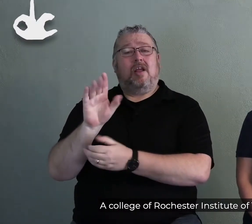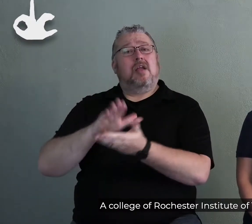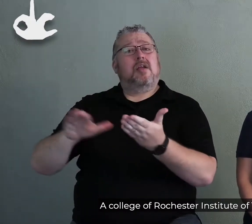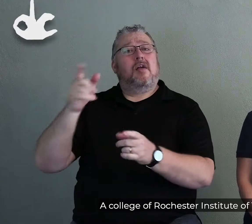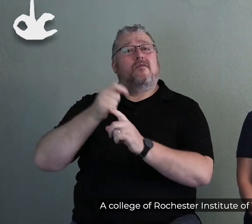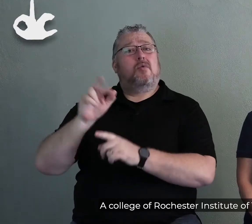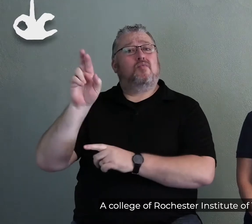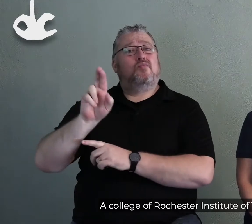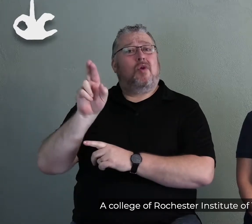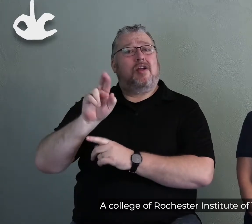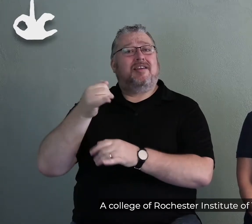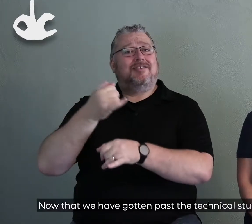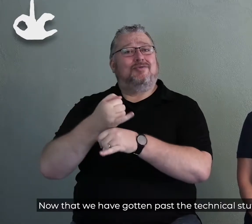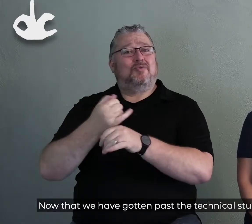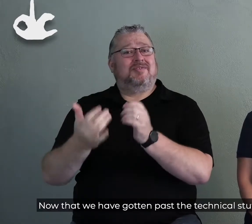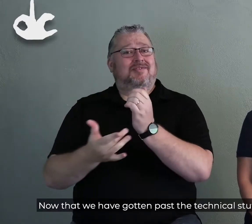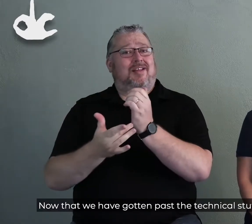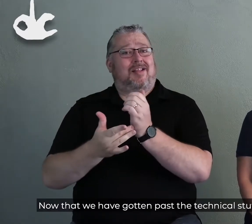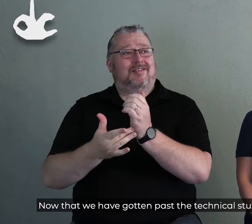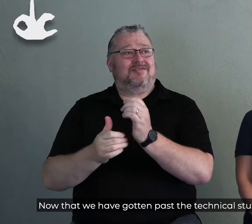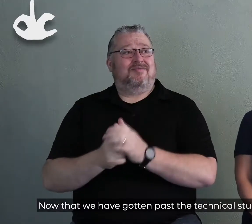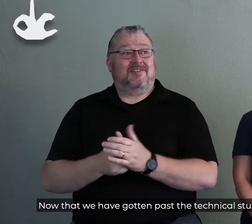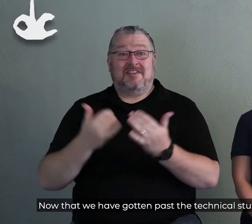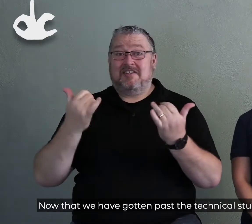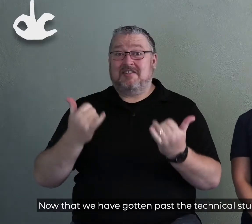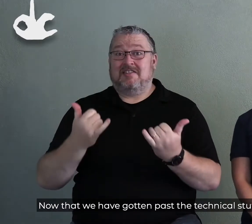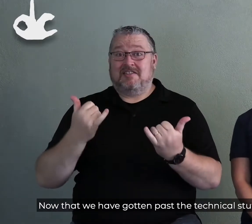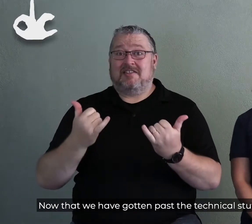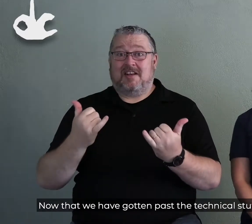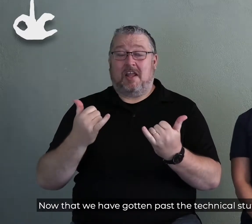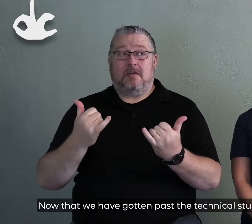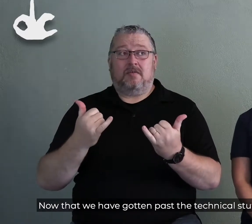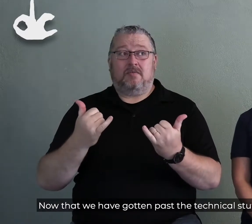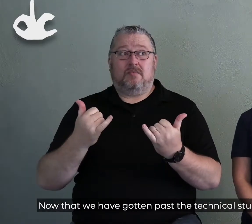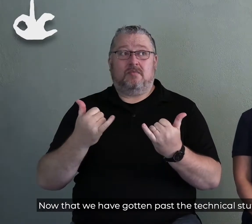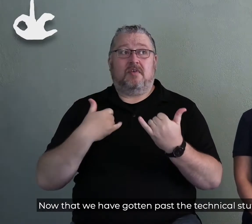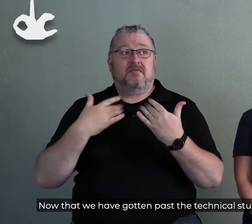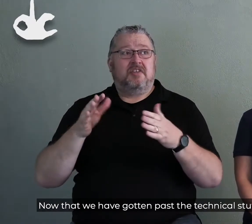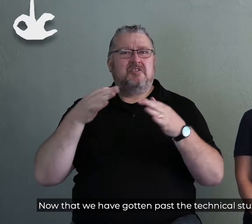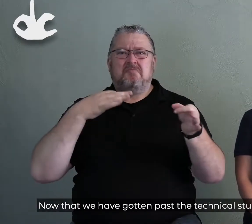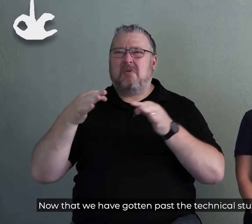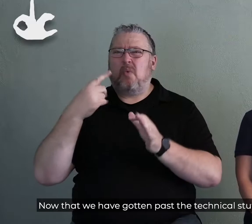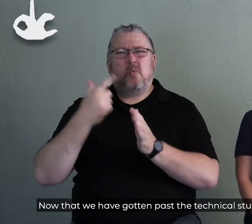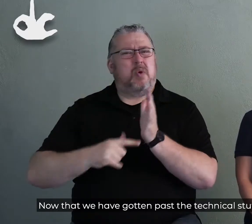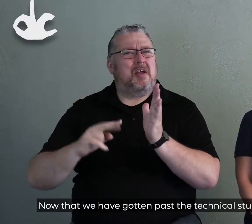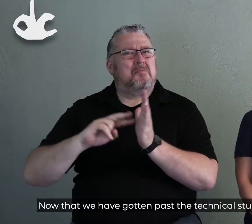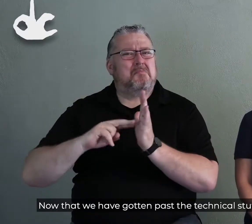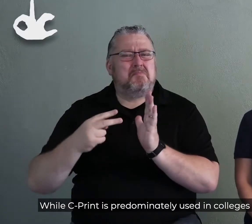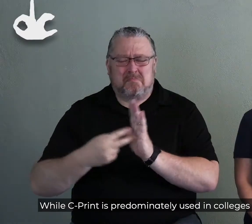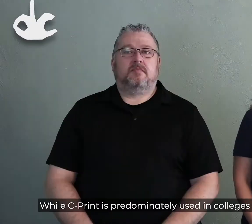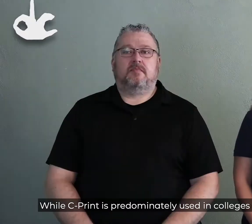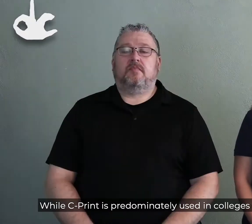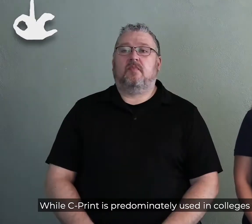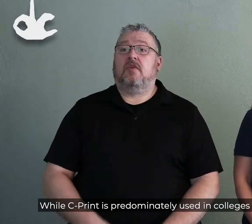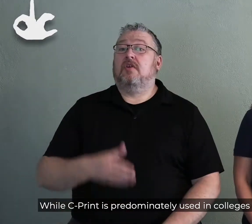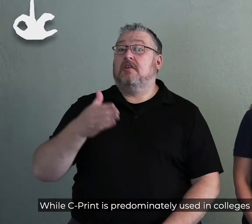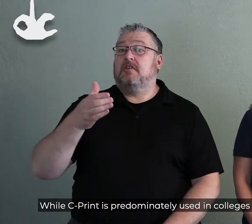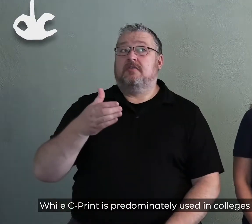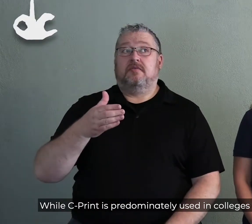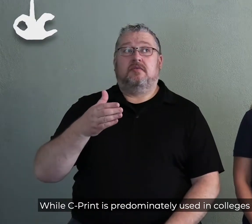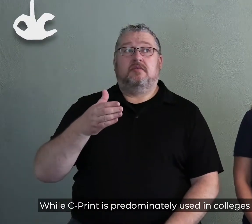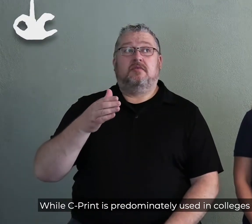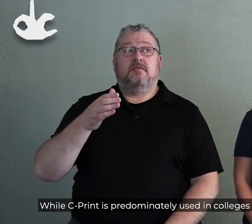Rochester Institute of Technology. Now that we've gotten past the technical stuff, what does this actually mean? While CPrint